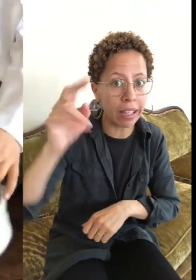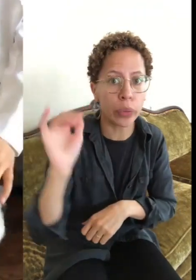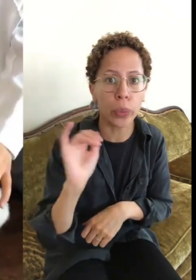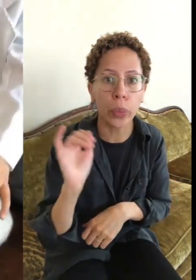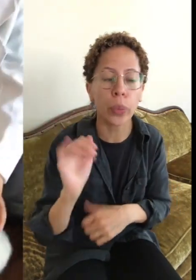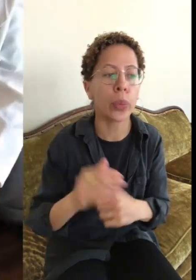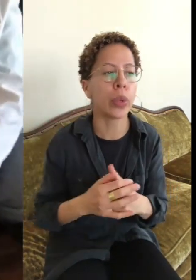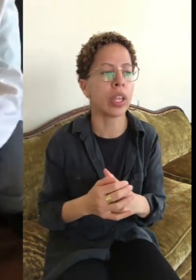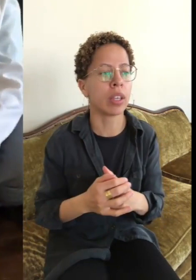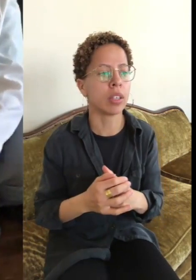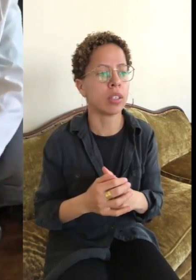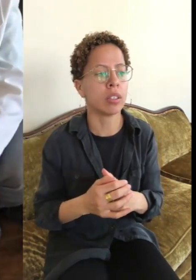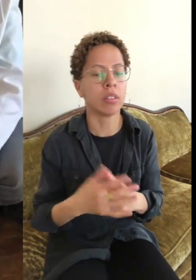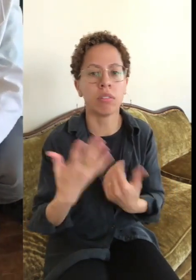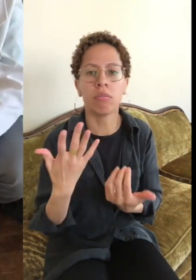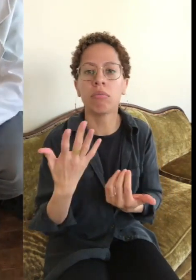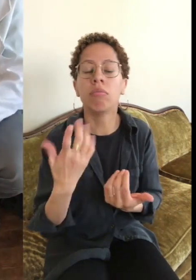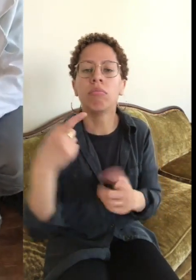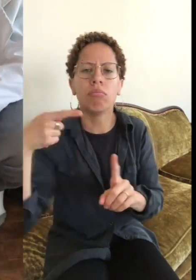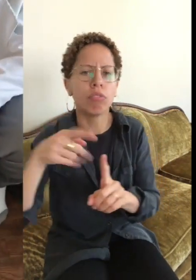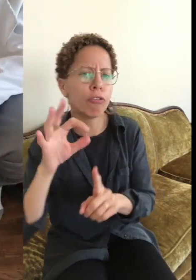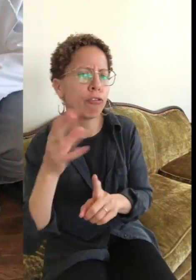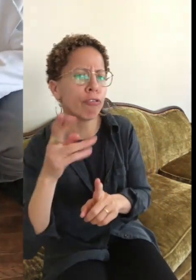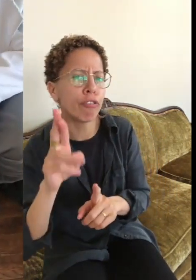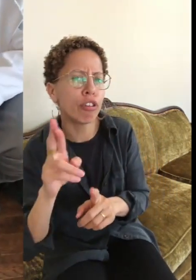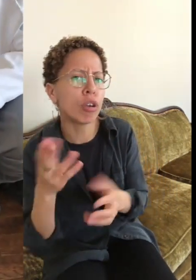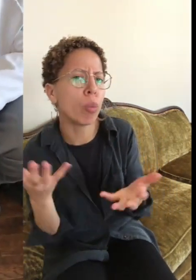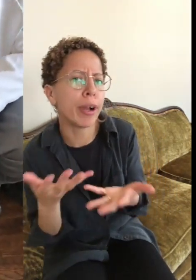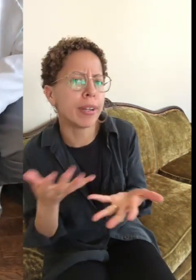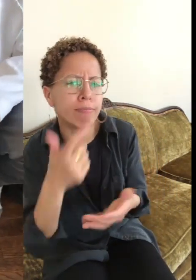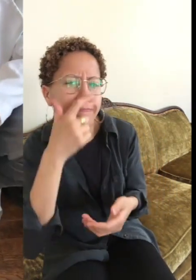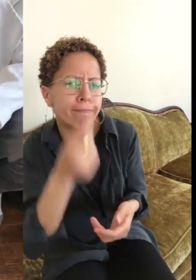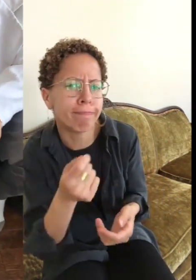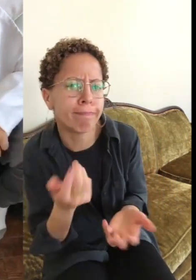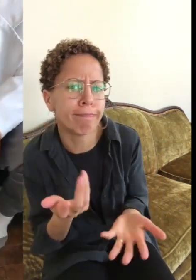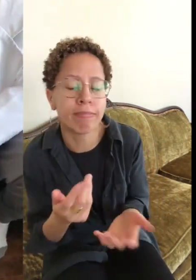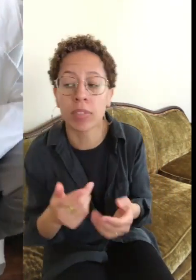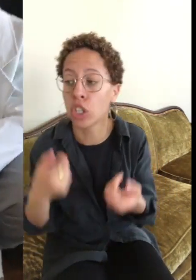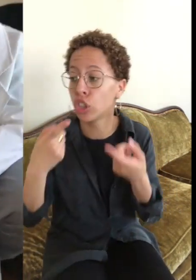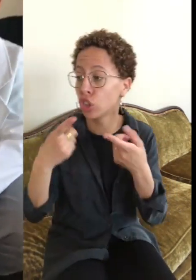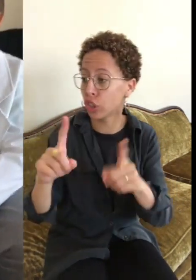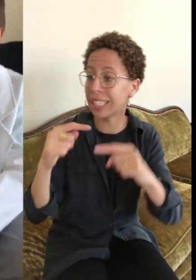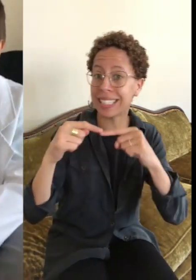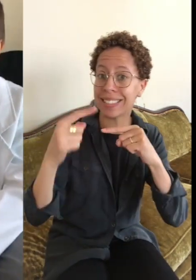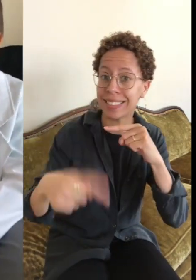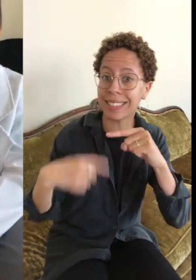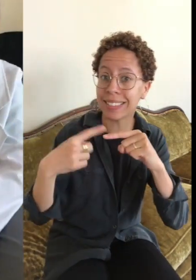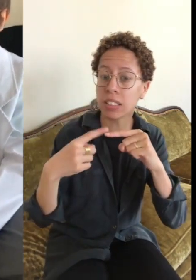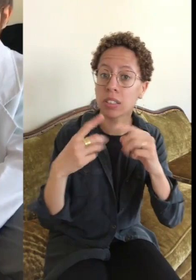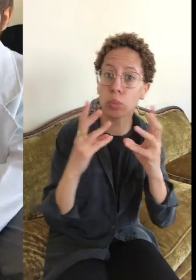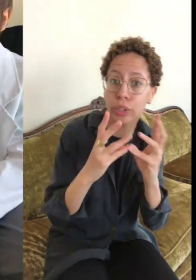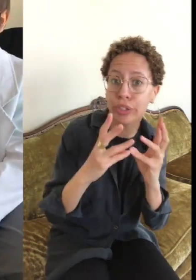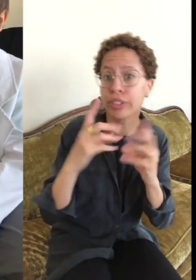fur? That during seasons their fur colors change Yeah, why would that be?